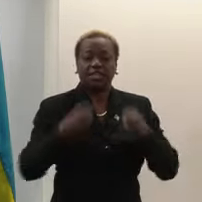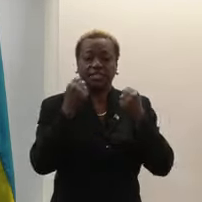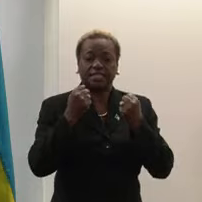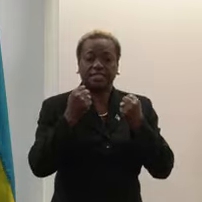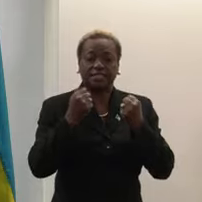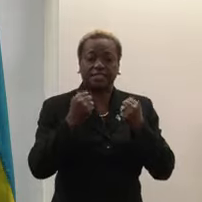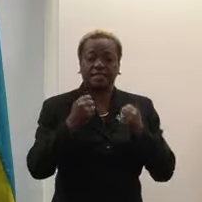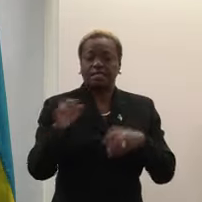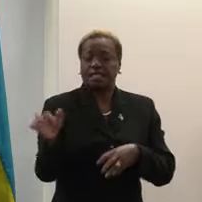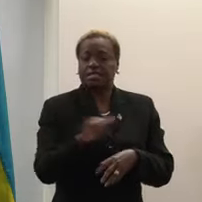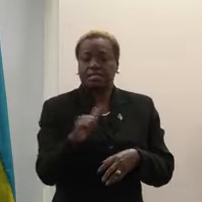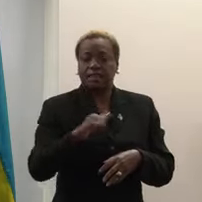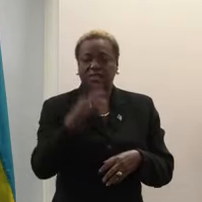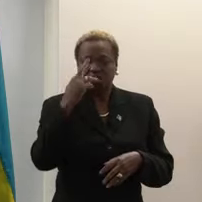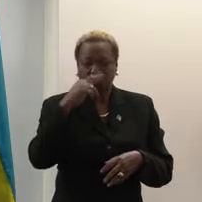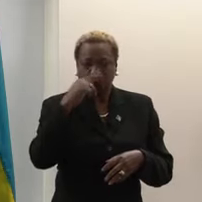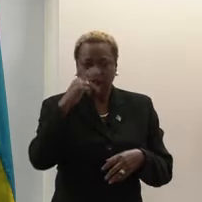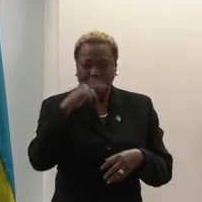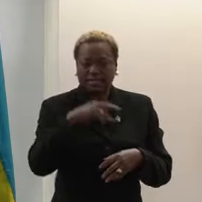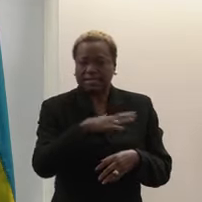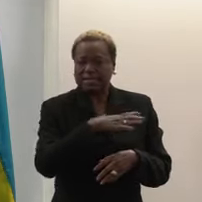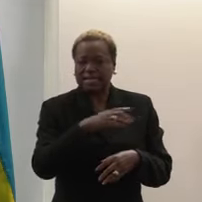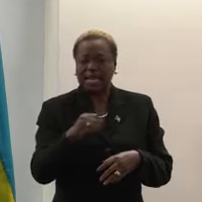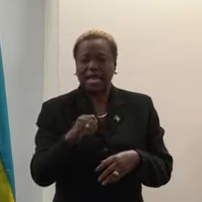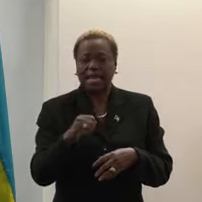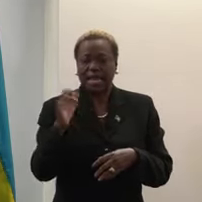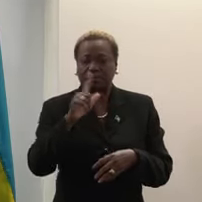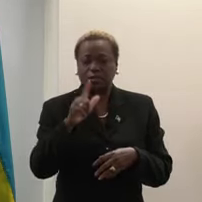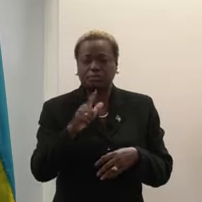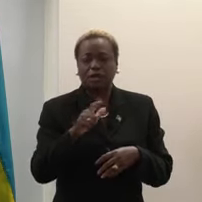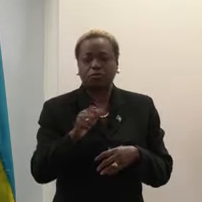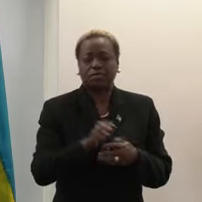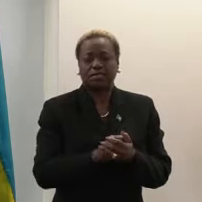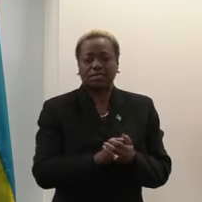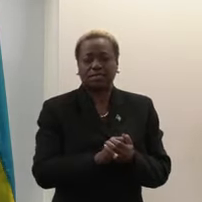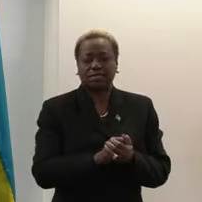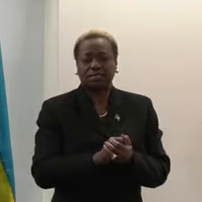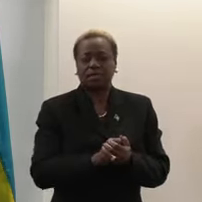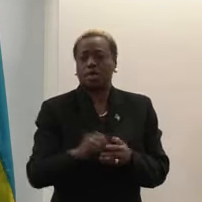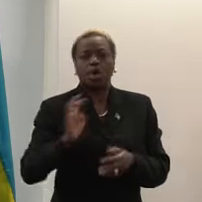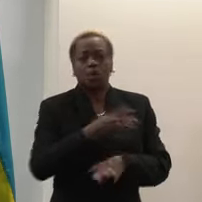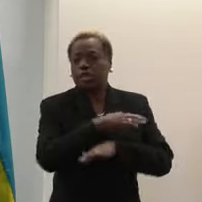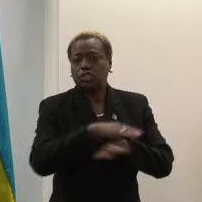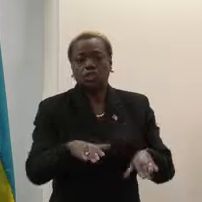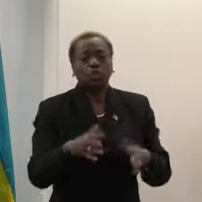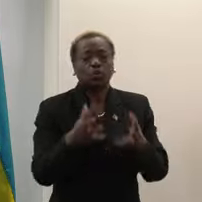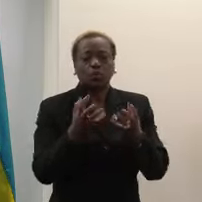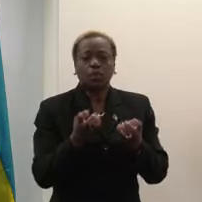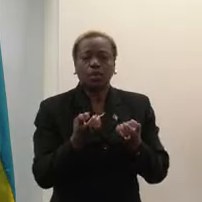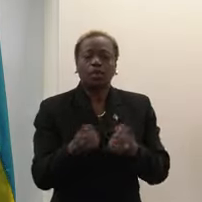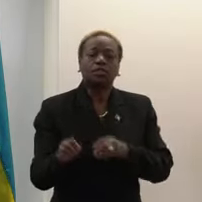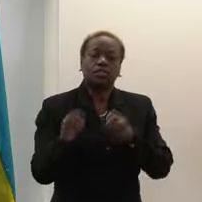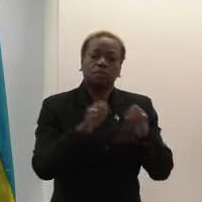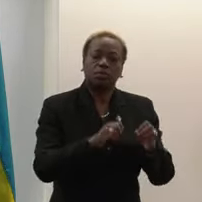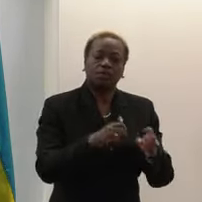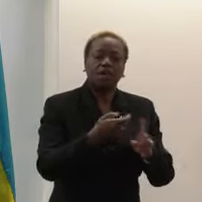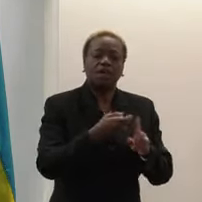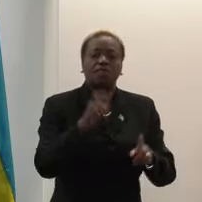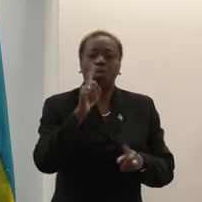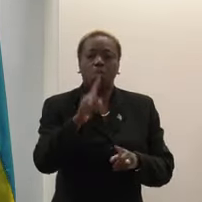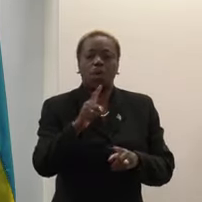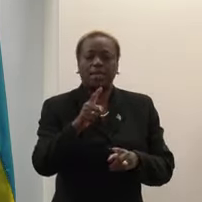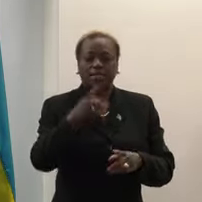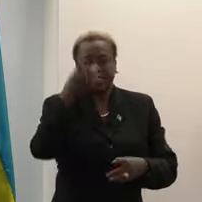rodent infestations and leptospirosis. We do not want to move from one